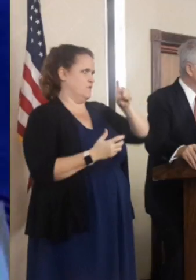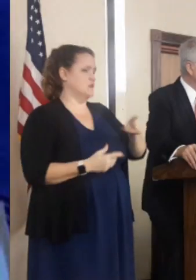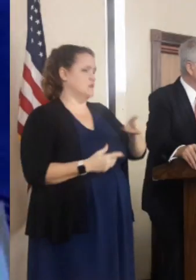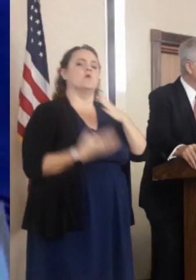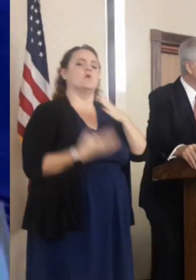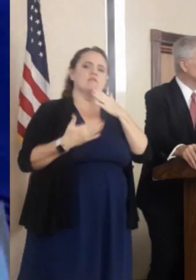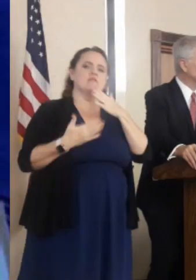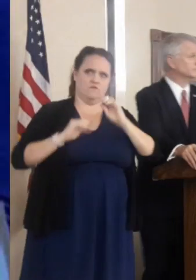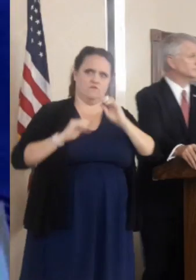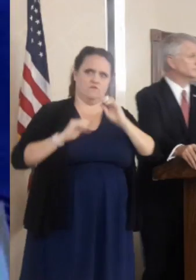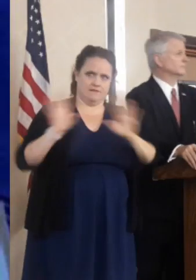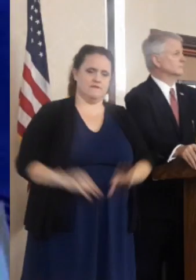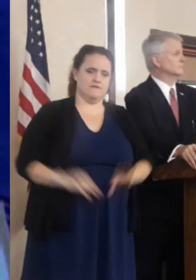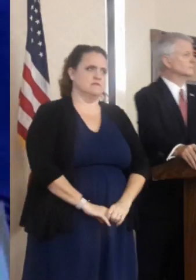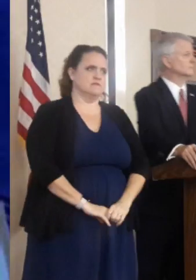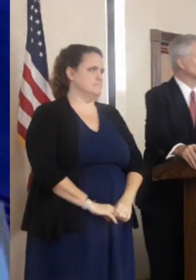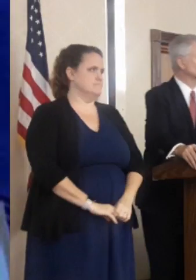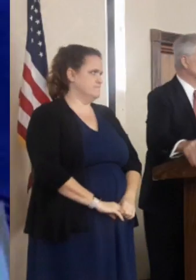Yes.